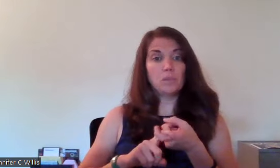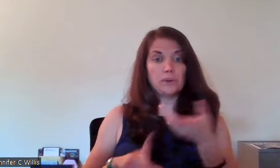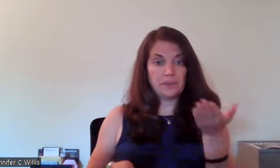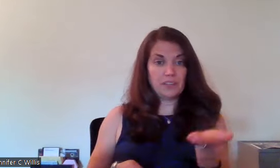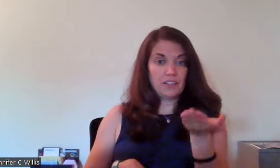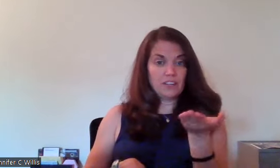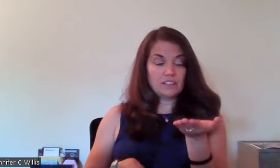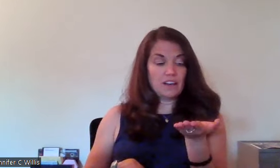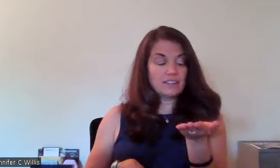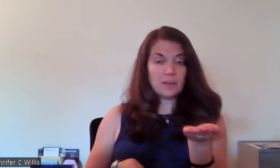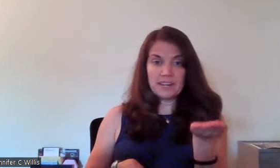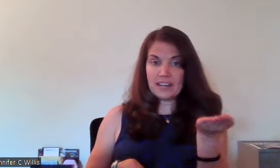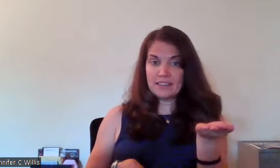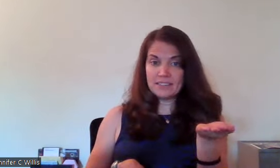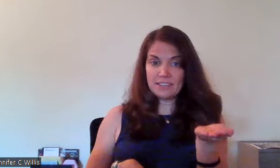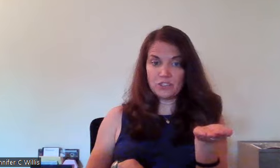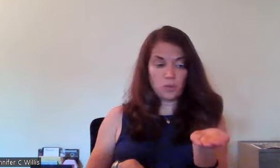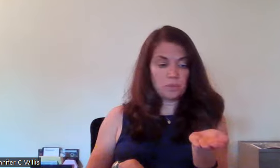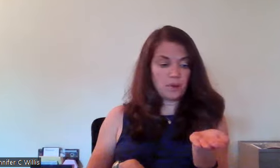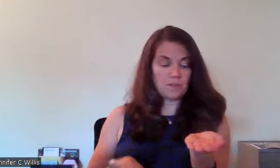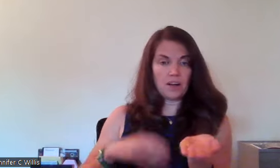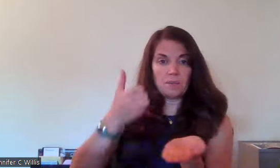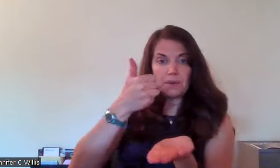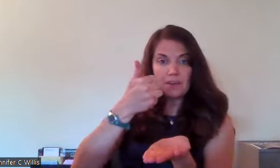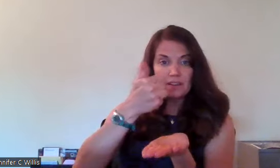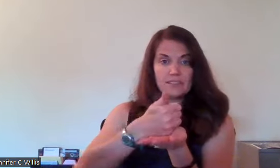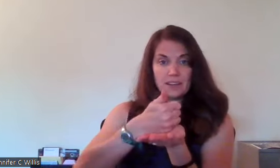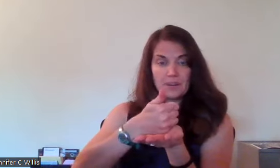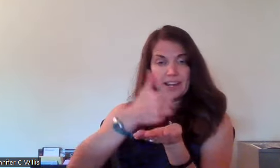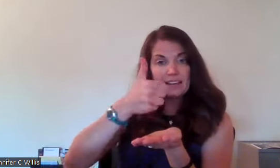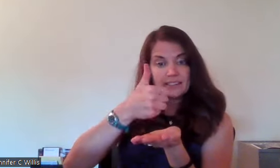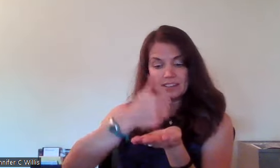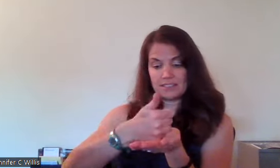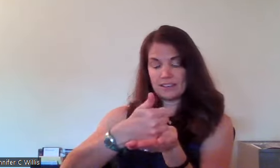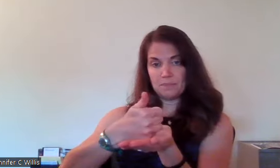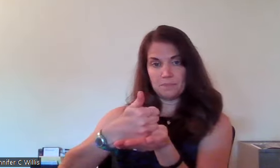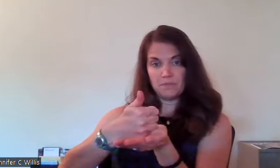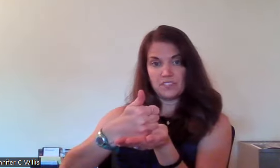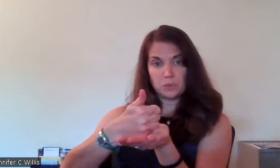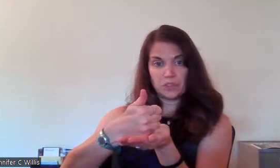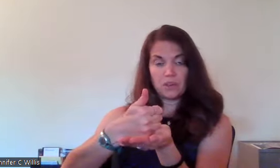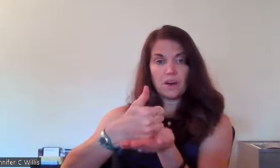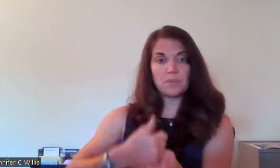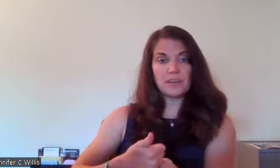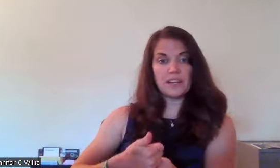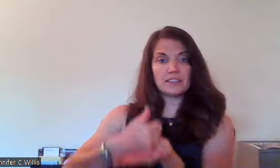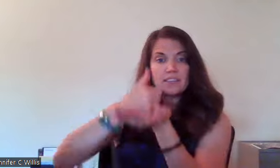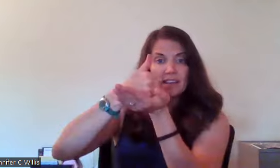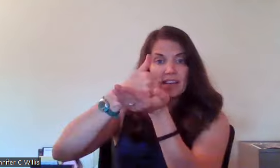Help. Non-dominant hand has your open palm up. Dominant hand has a fist with a thumb up in it.